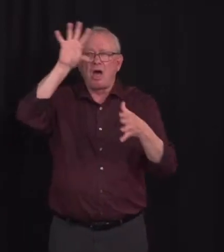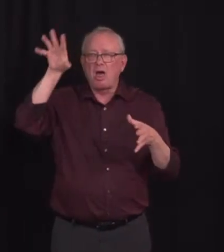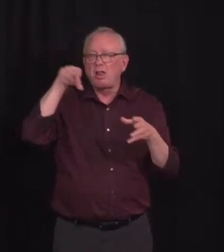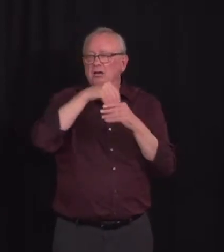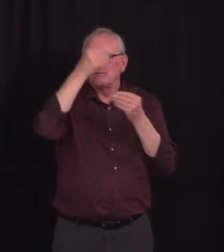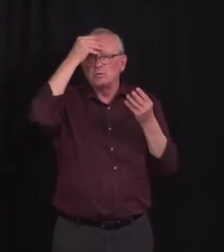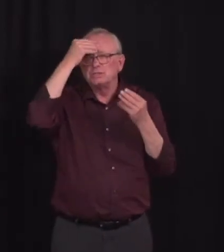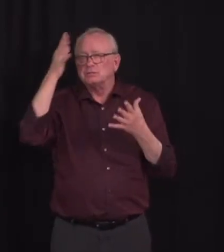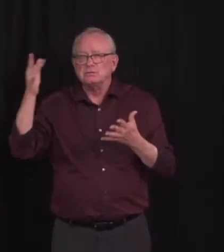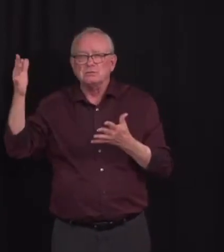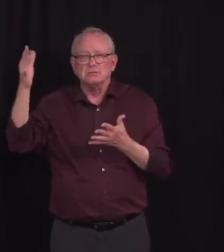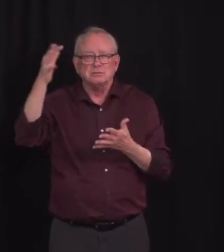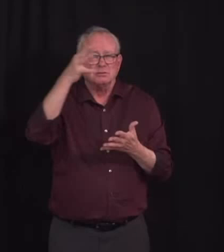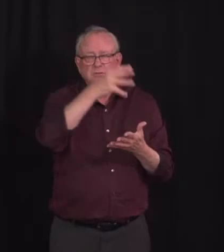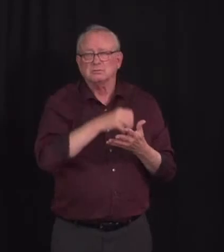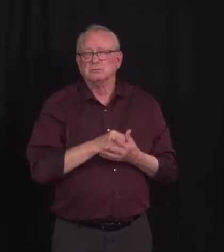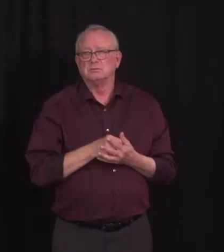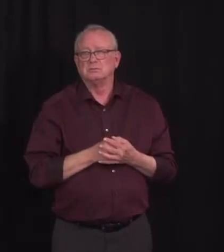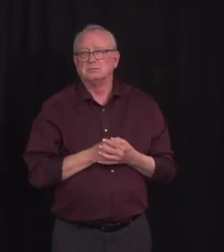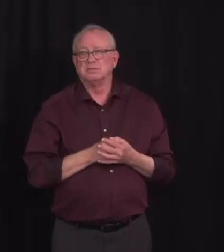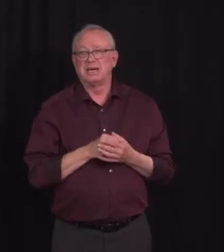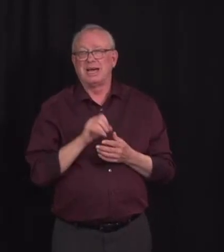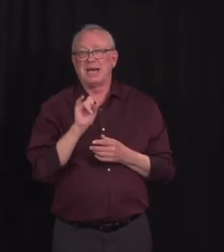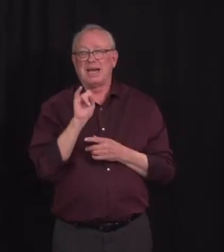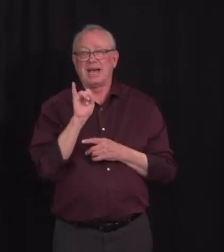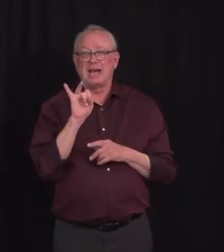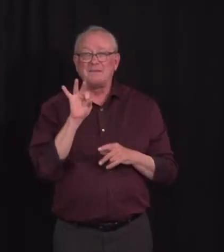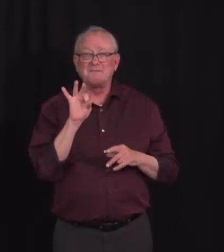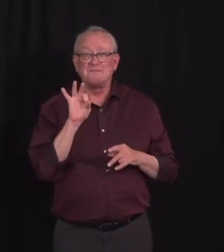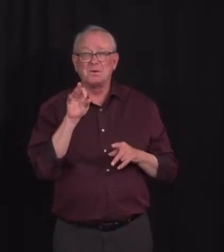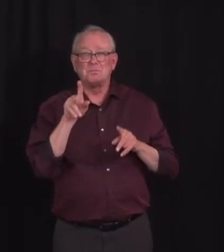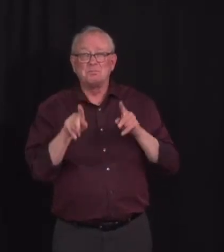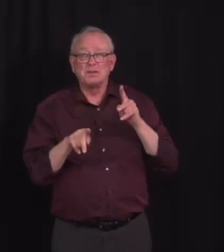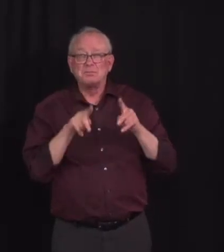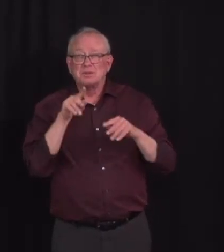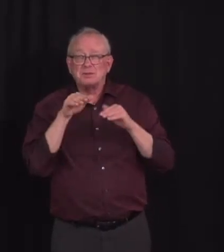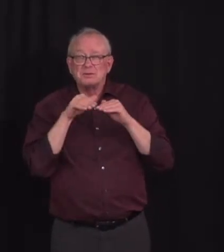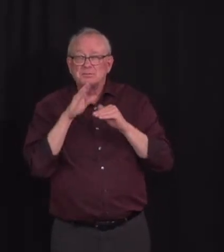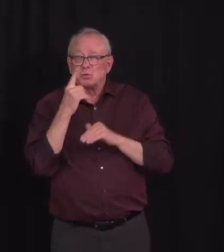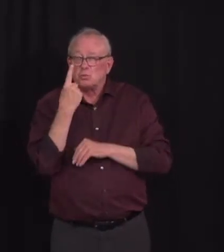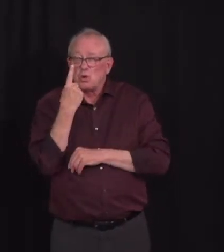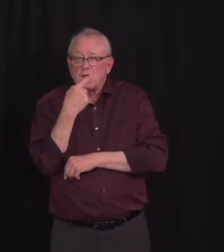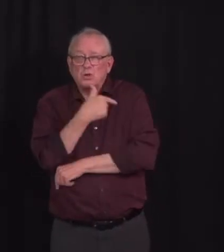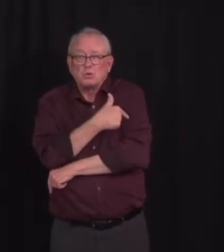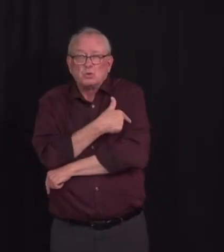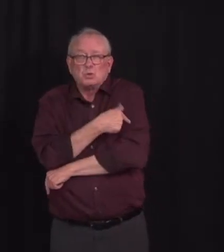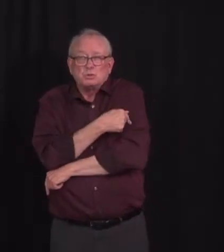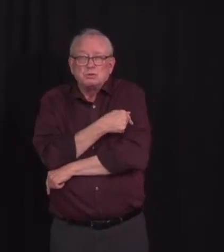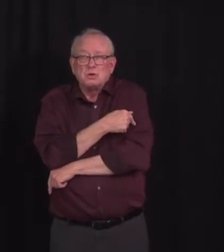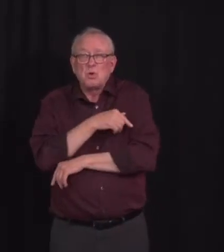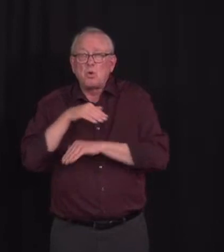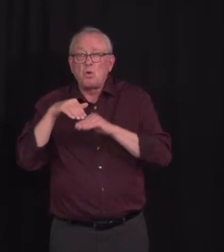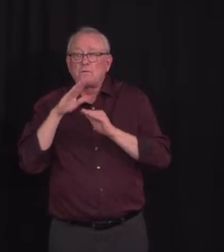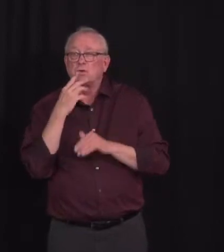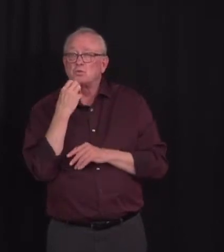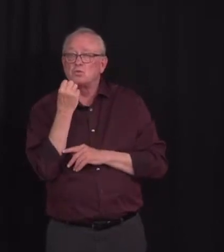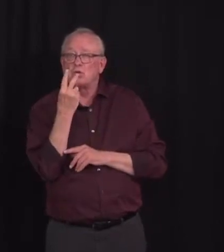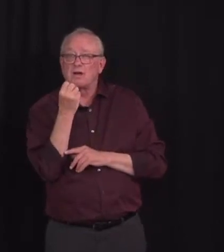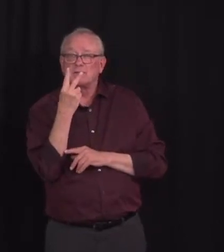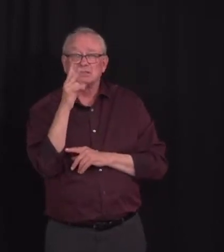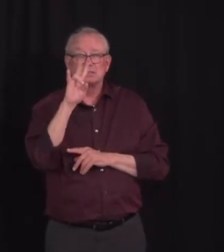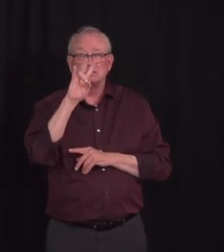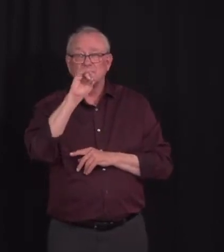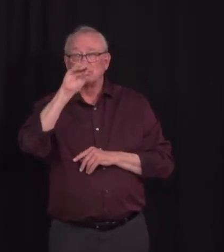one dose in those who were 12 and older, in 70% of that population or greater,